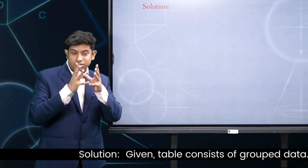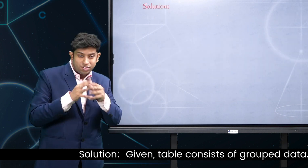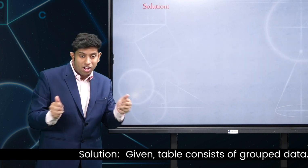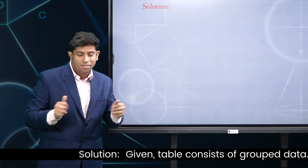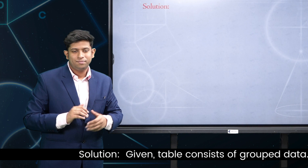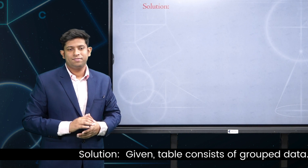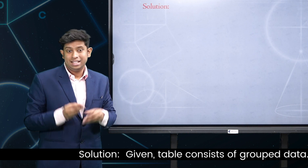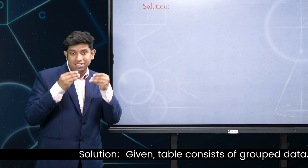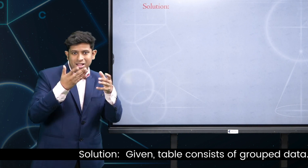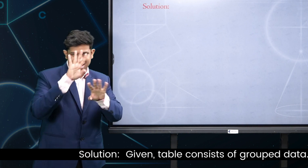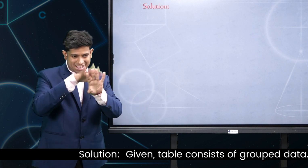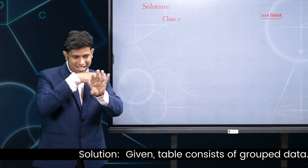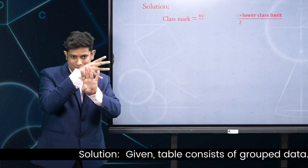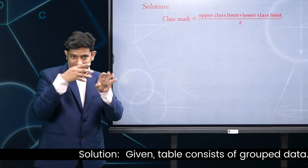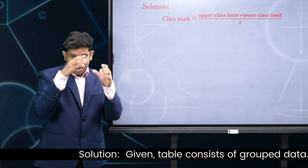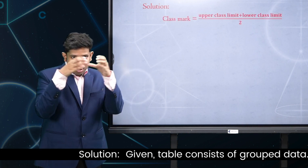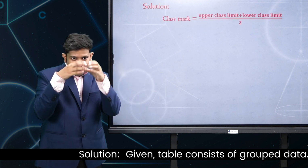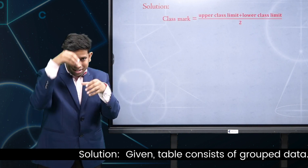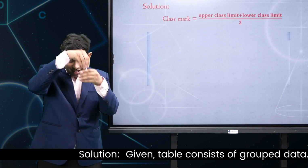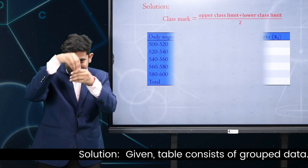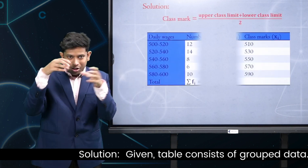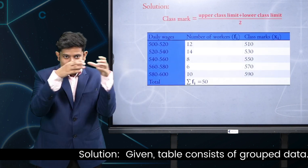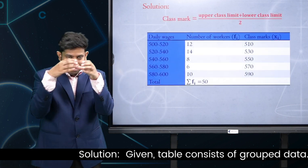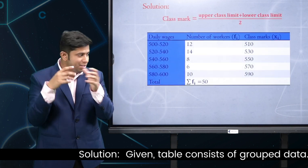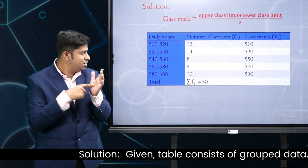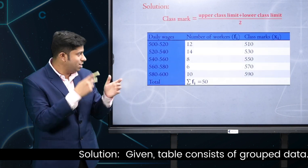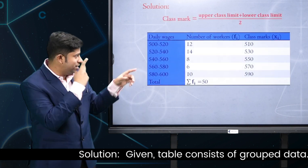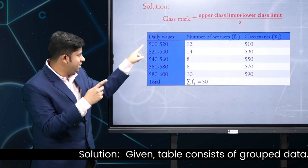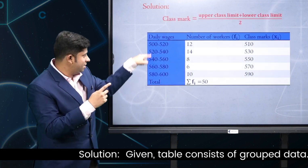Solution. Given table consists of grouped data.